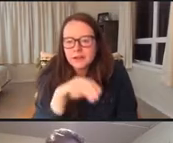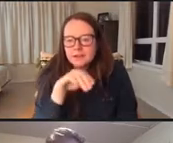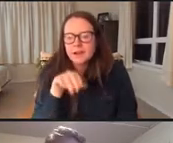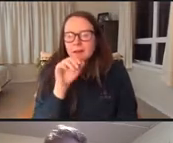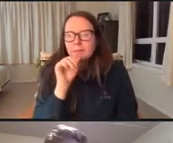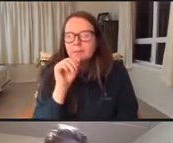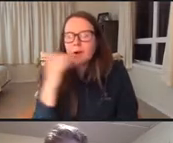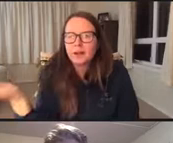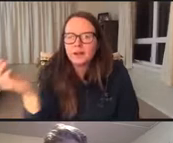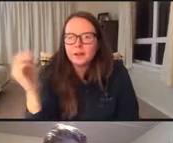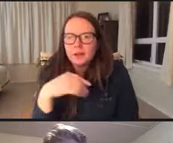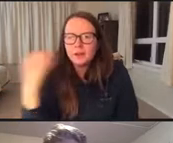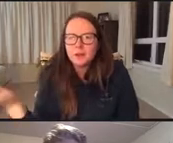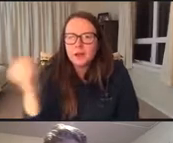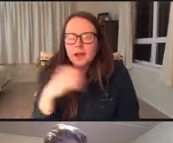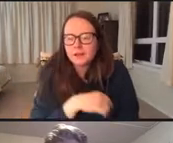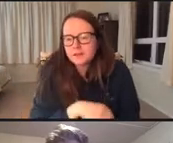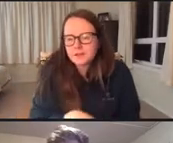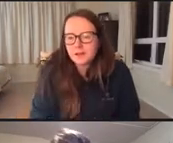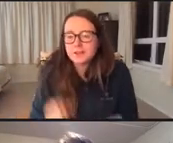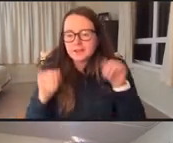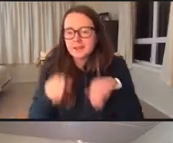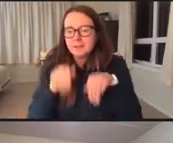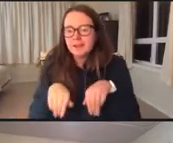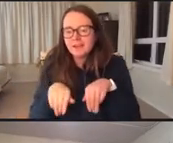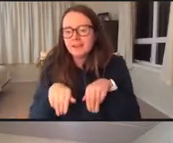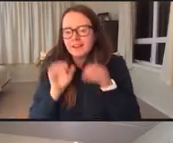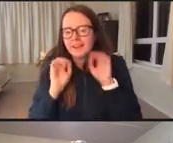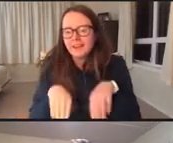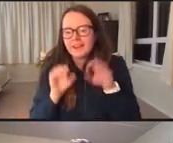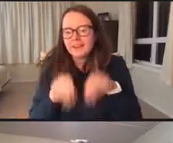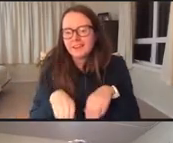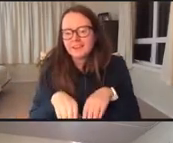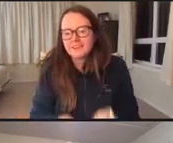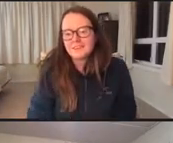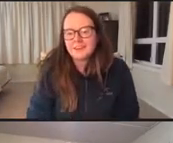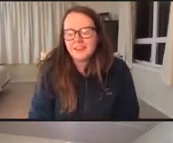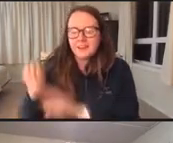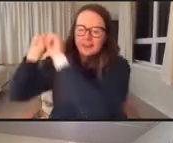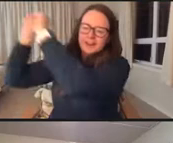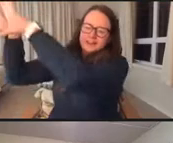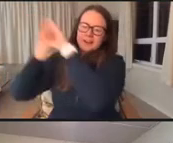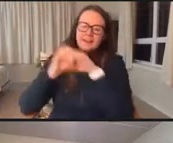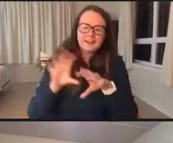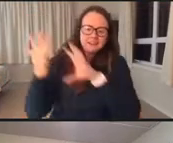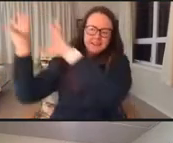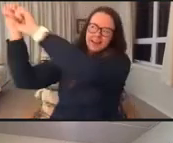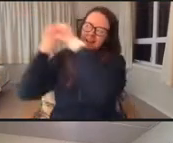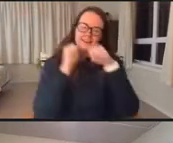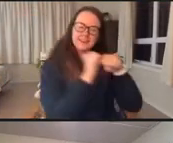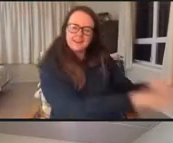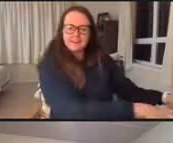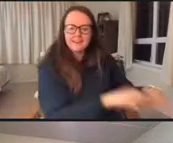Australians get, well, in the UK, lots of Australians get Skippy, like right. Australia, or like Australia is